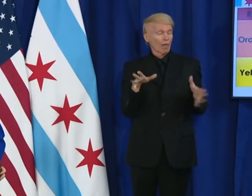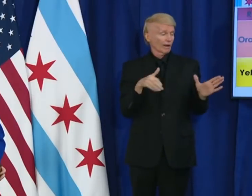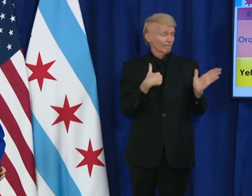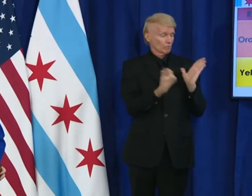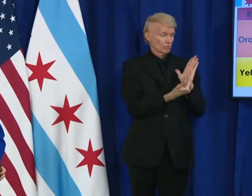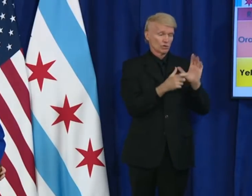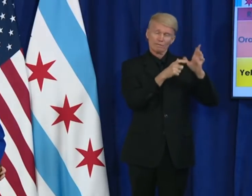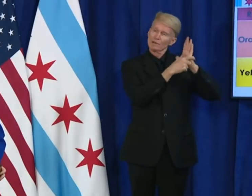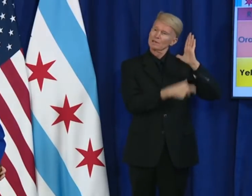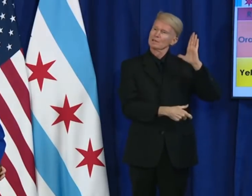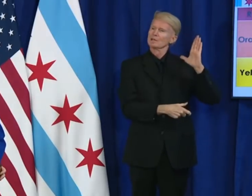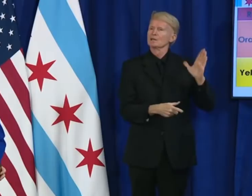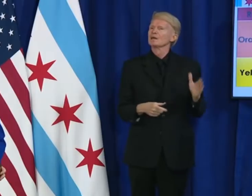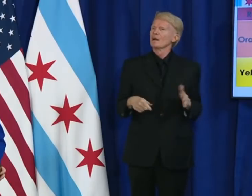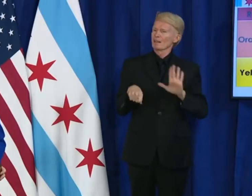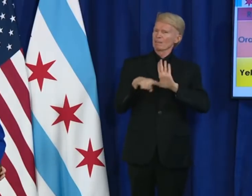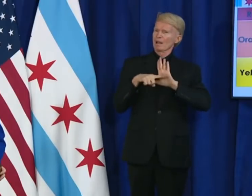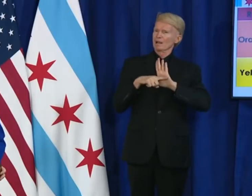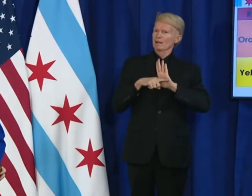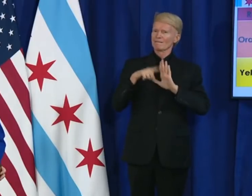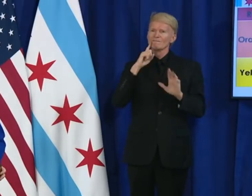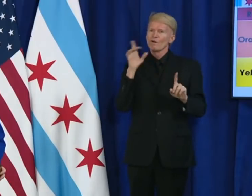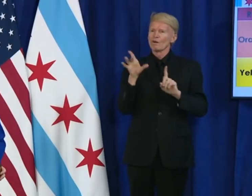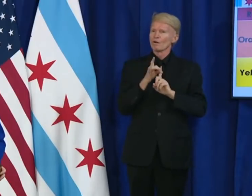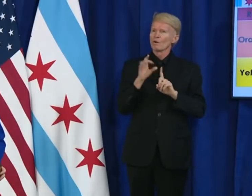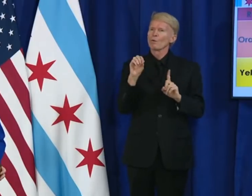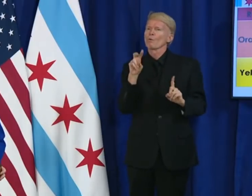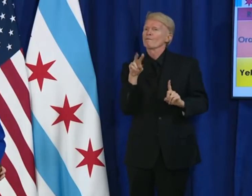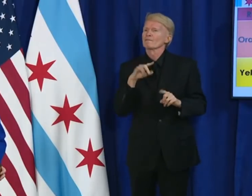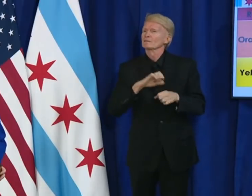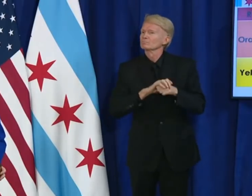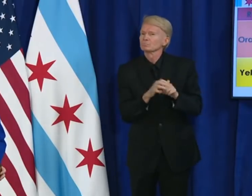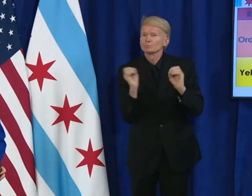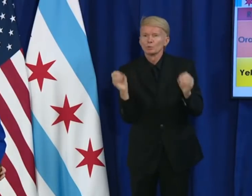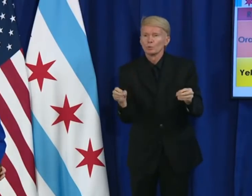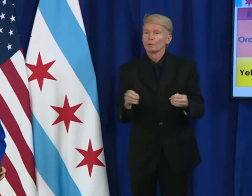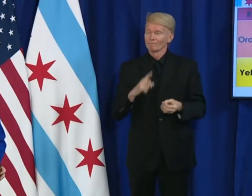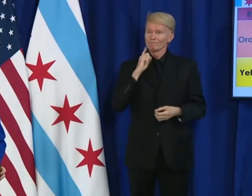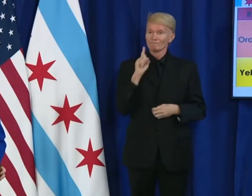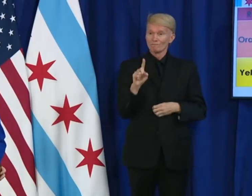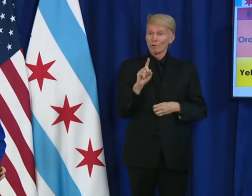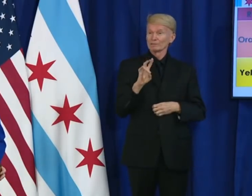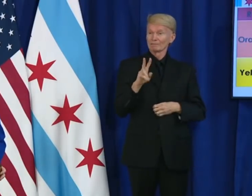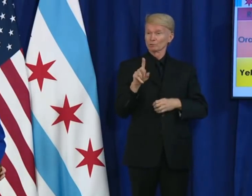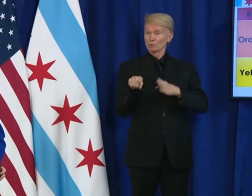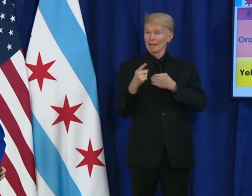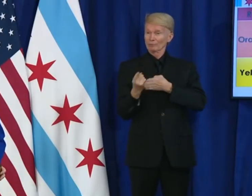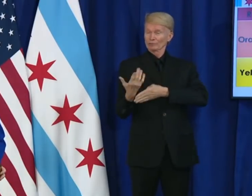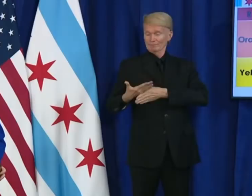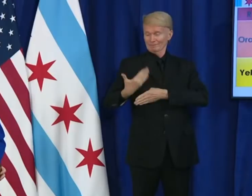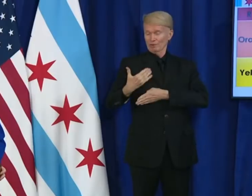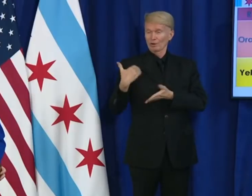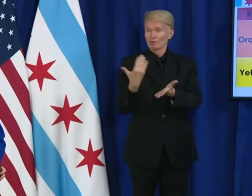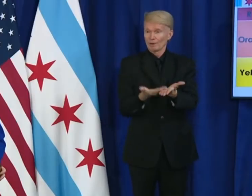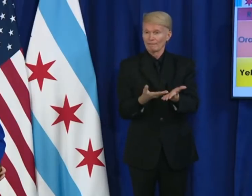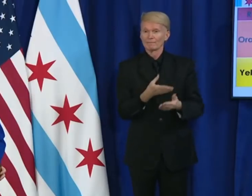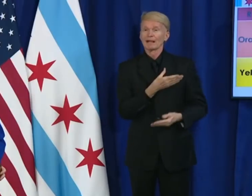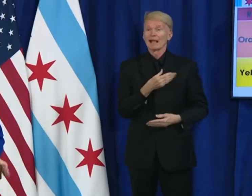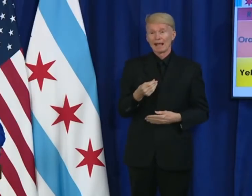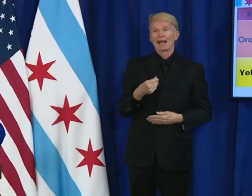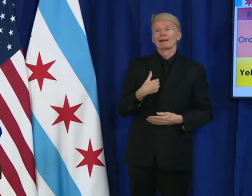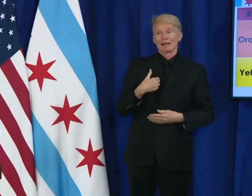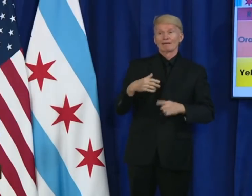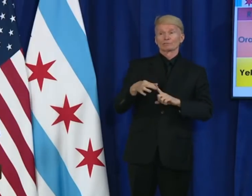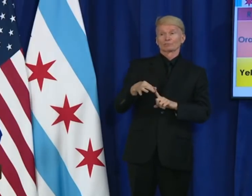Chicago. And then while you're here in those 14 days, strict masking, social distancing, and avoiding in-person